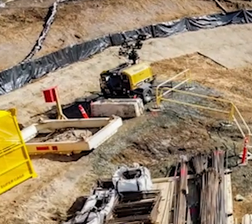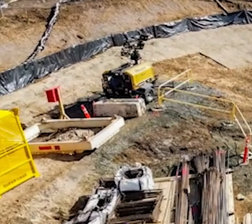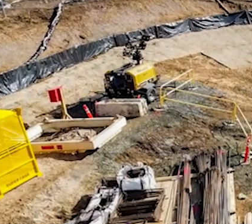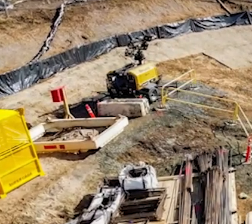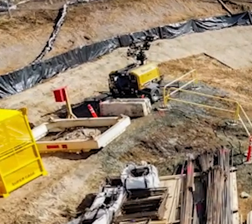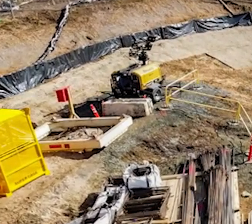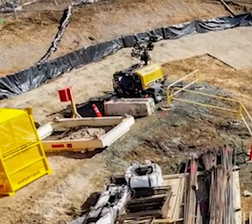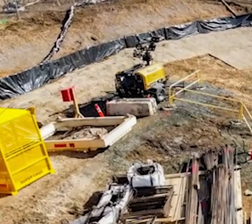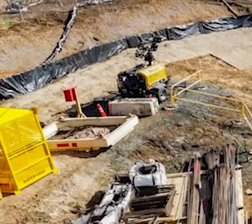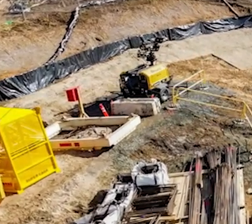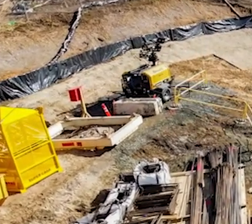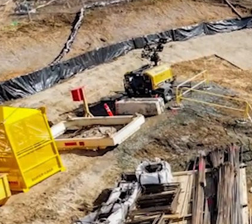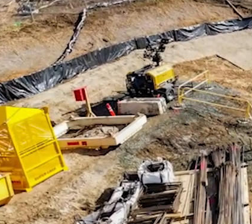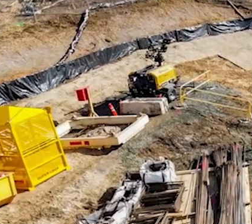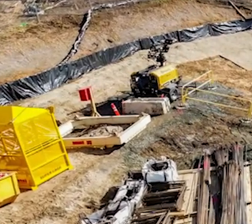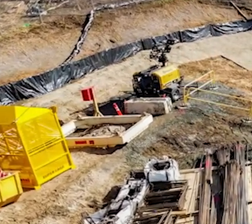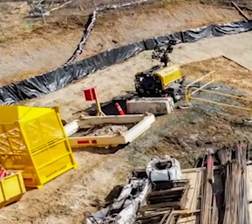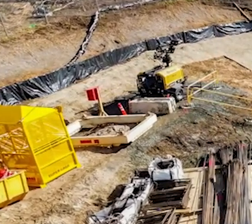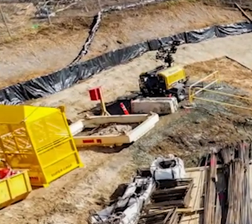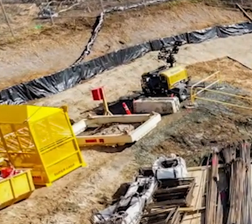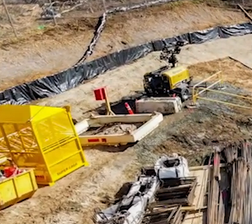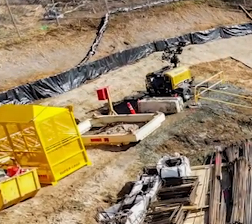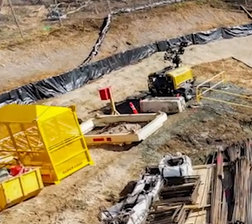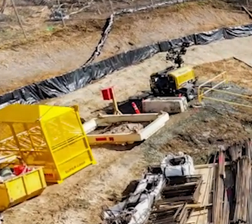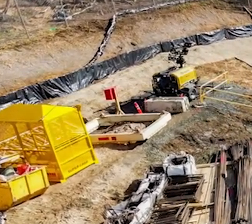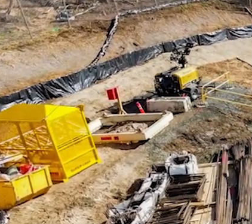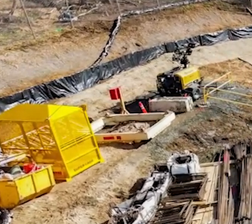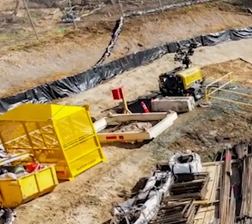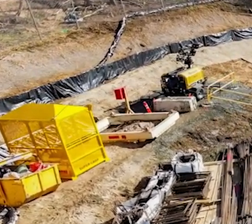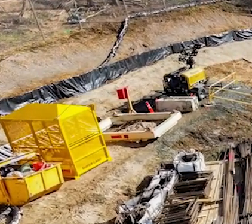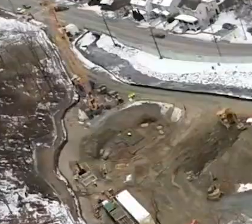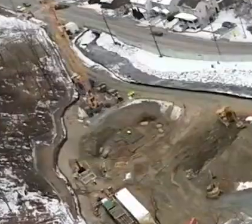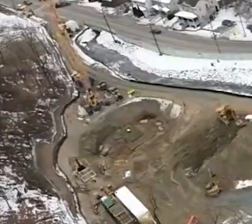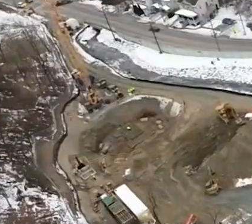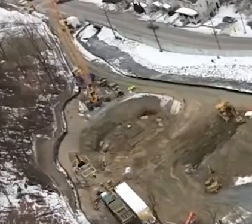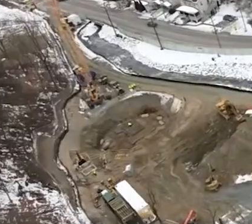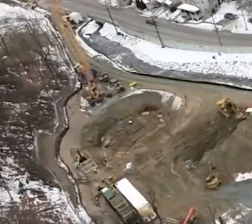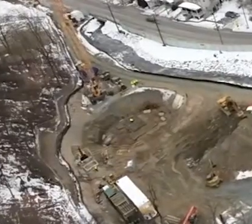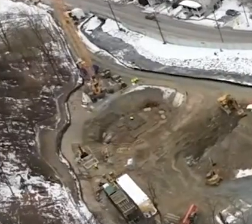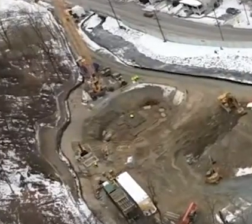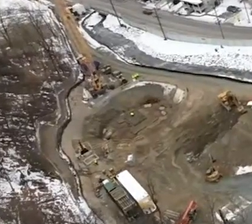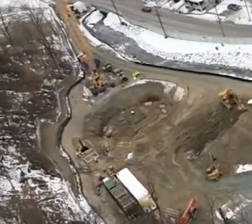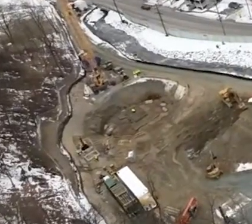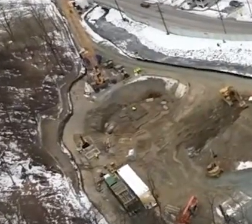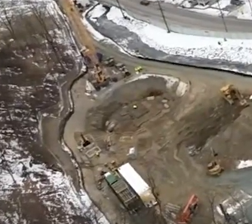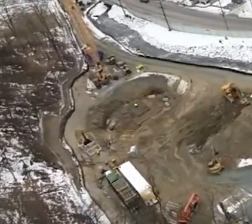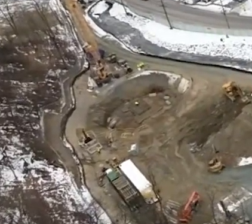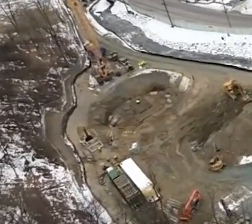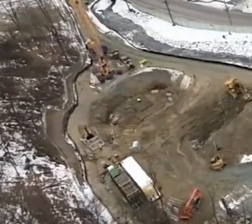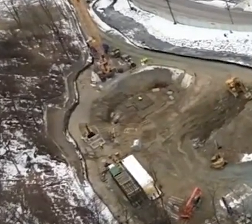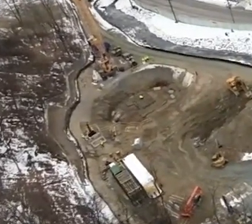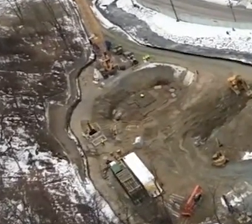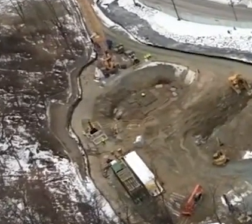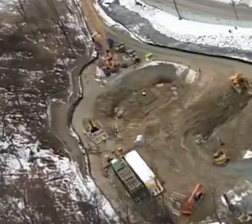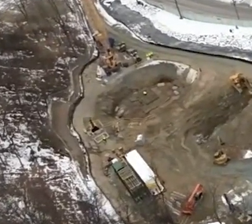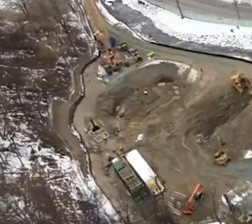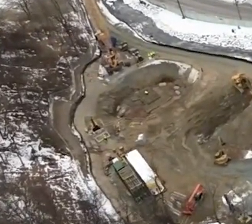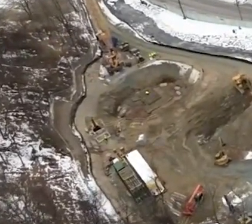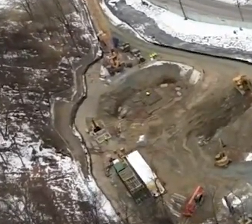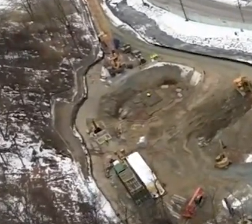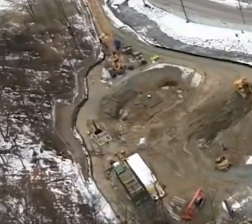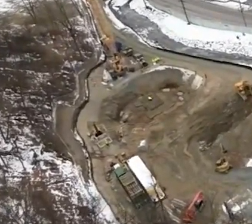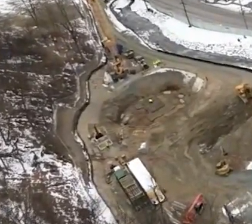this incredible effort of this team, we hope to cut the ribbon on this transformational project in the fall of 2027.